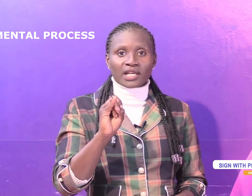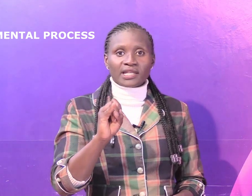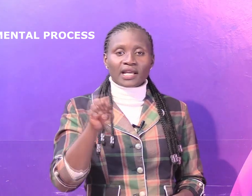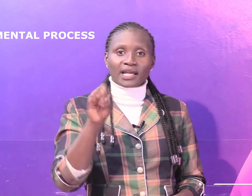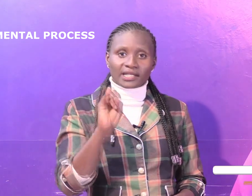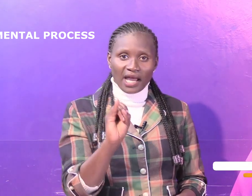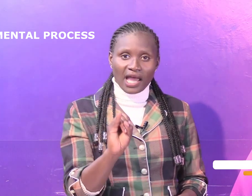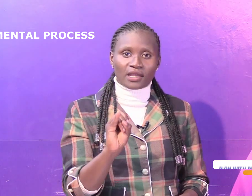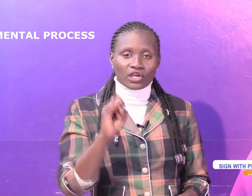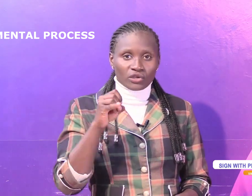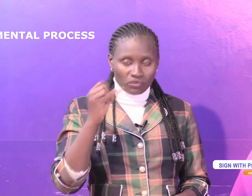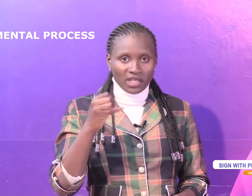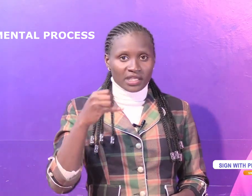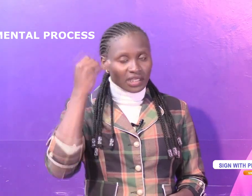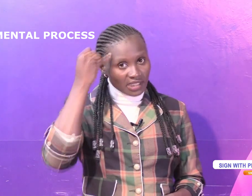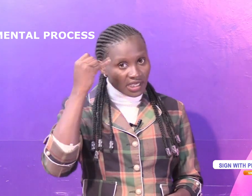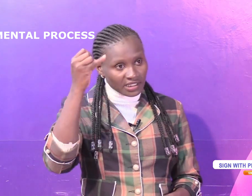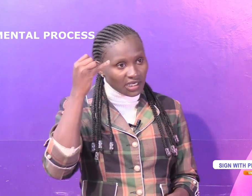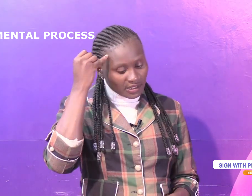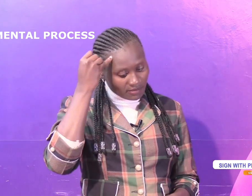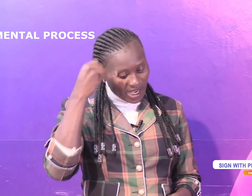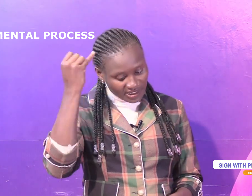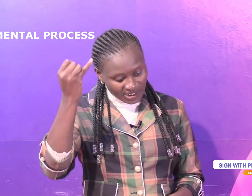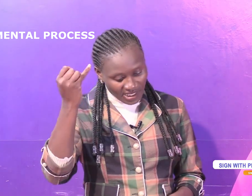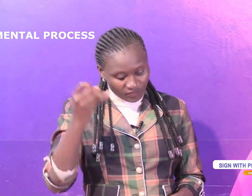letter I to make it an idea. And then